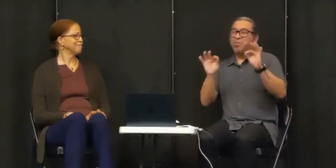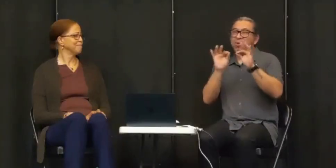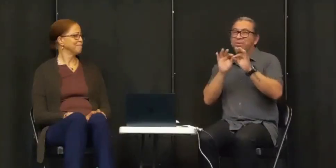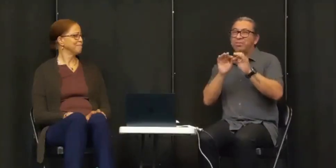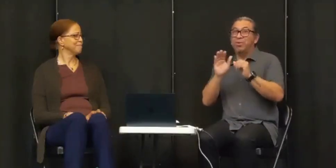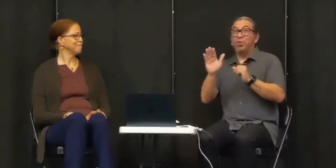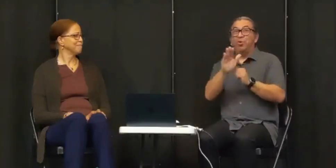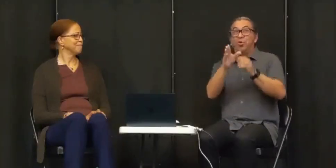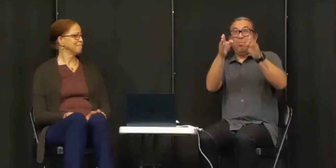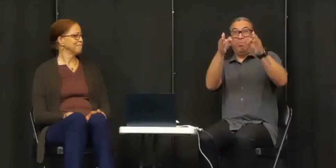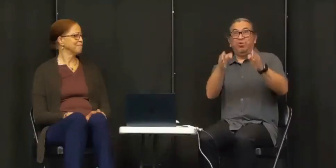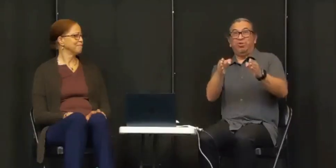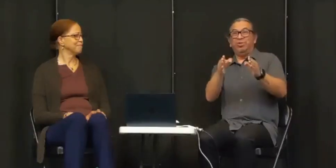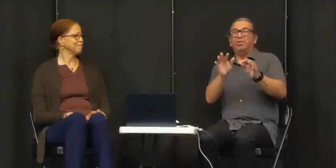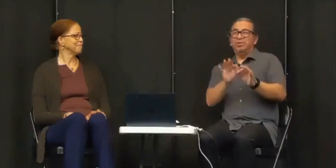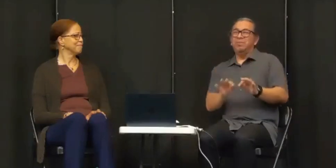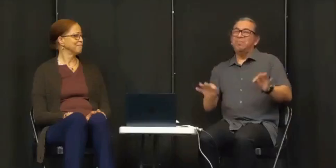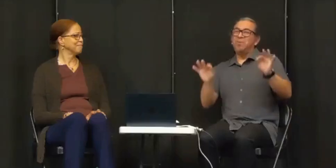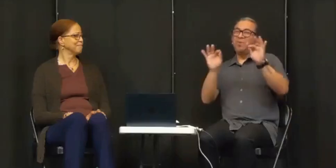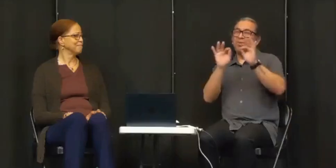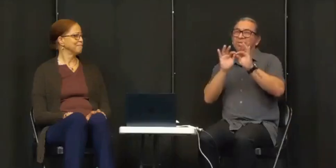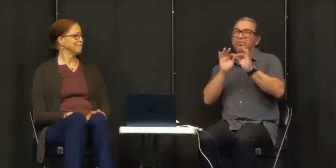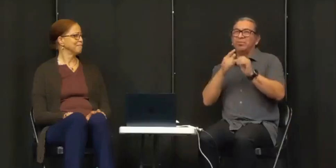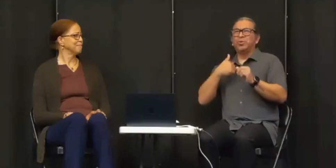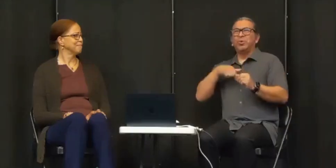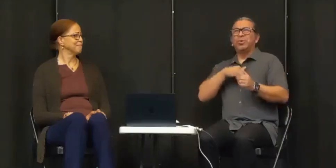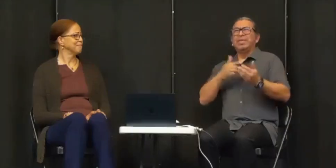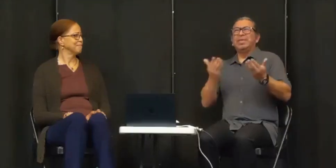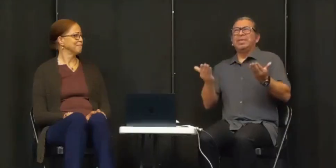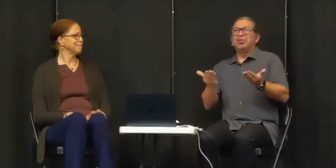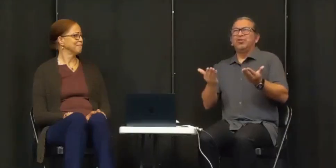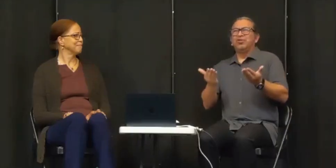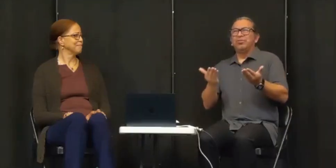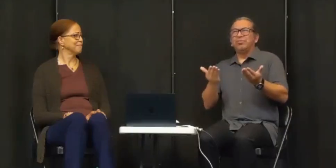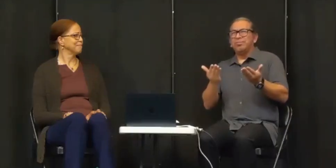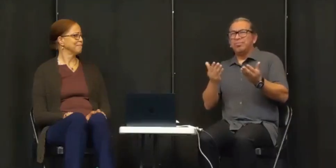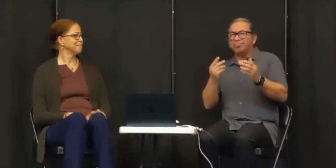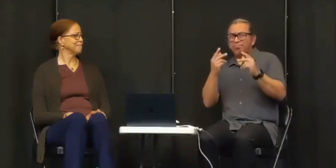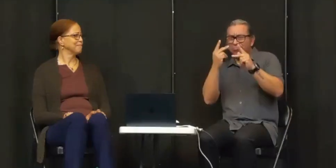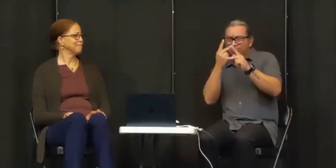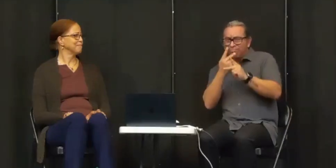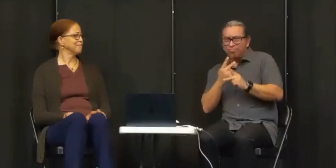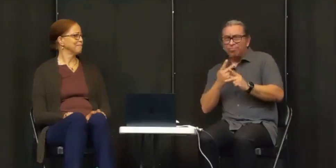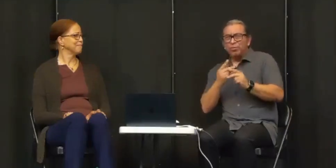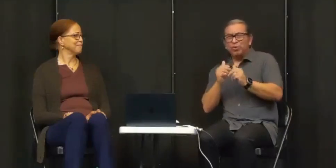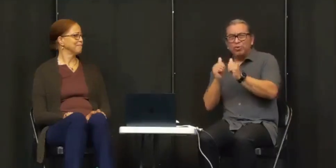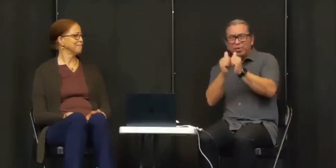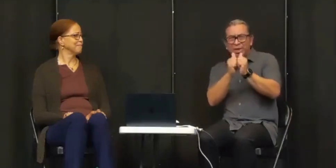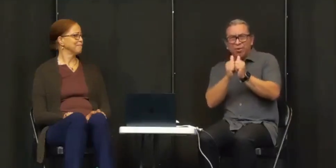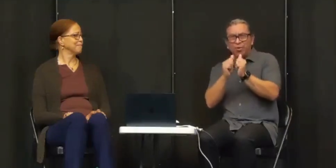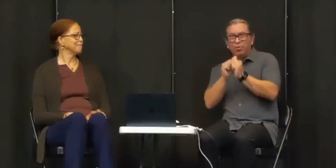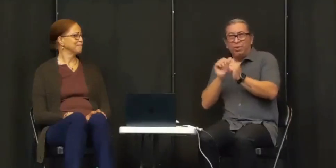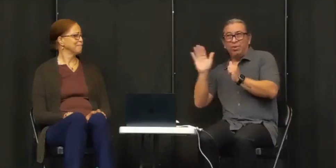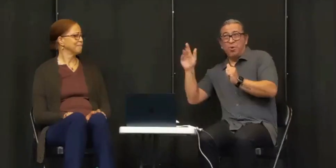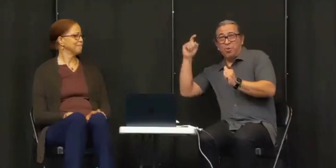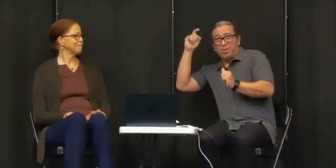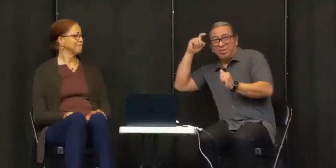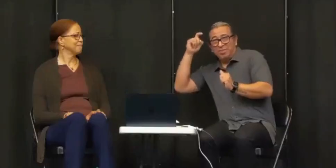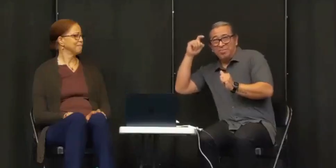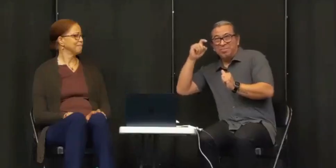emotional health are also important. And you as an individual are important. We're here to figure